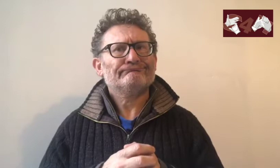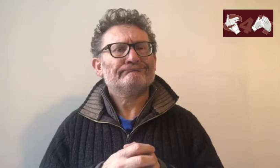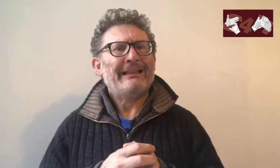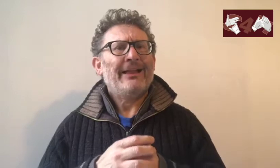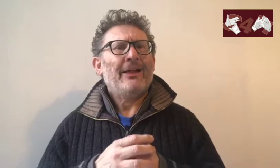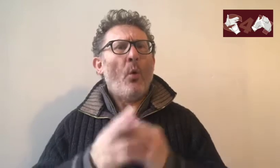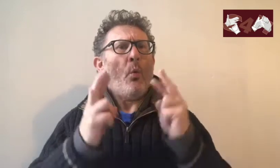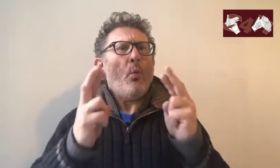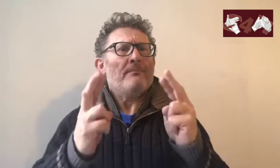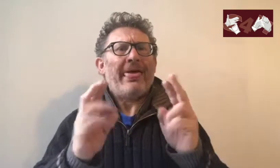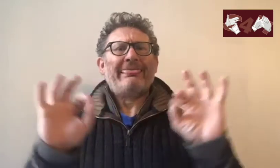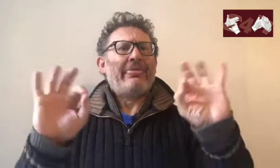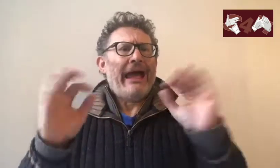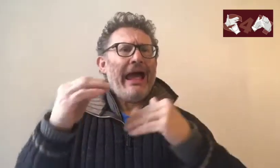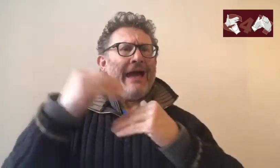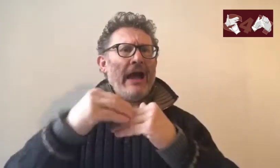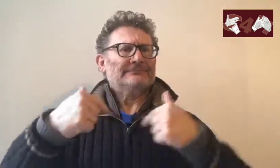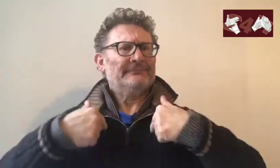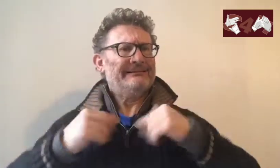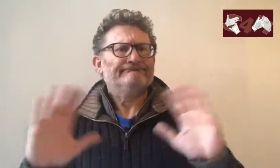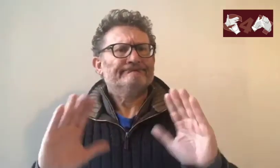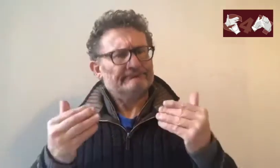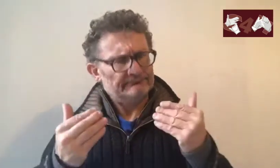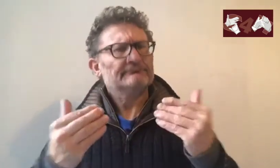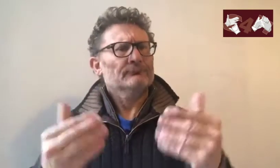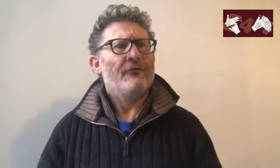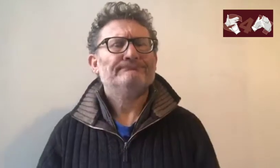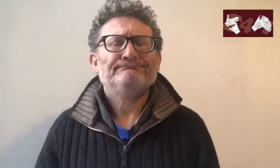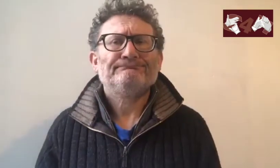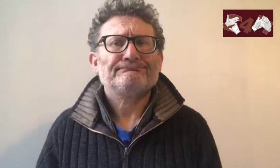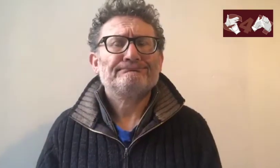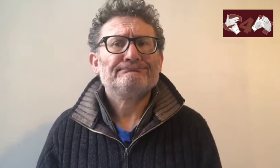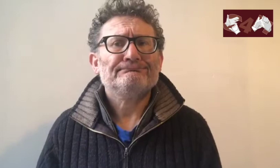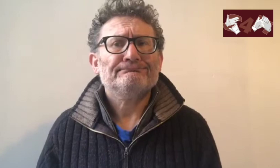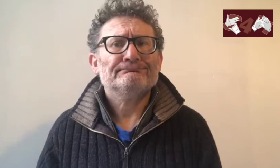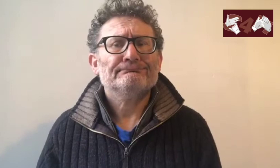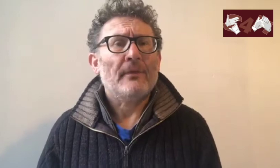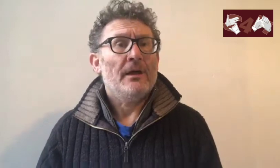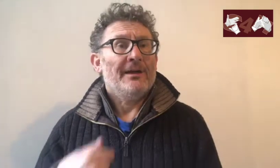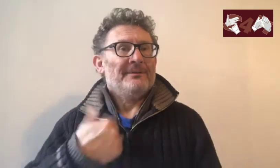whole just being able to pace yourself in life, not letting things affect you, moving